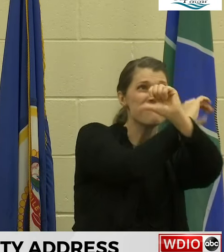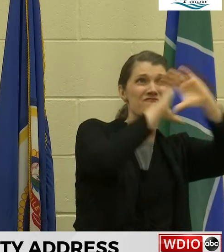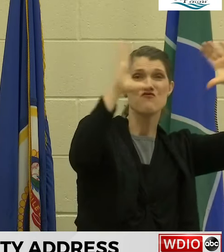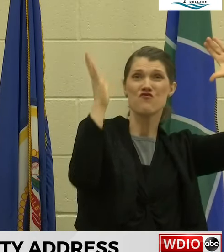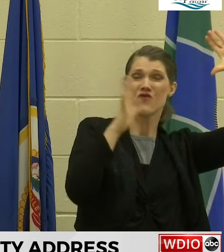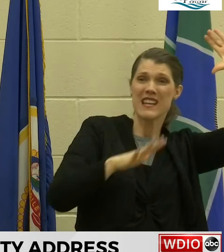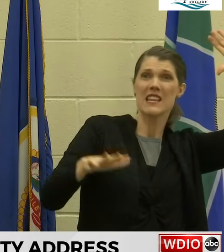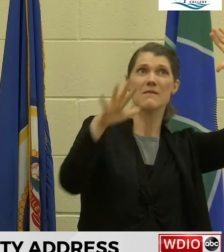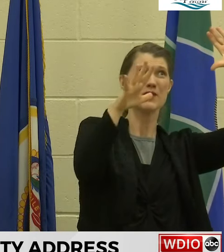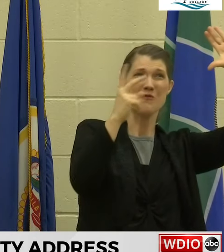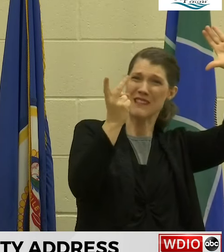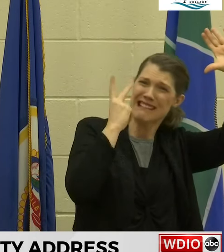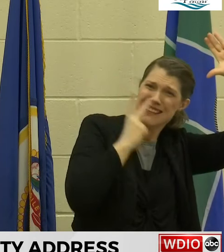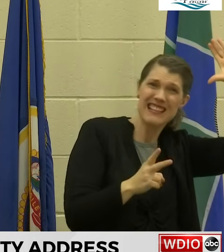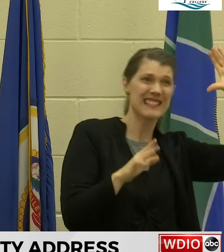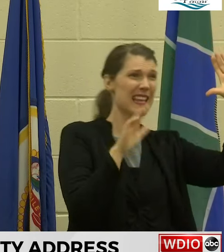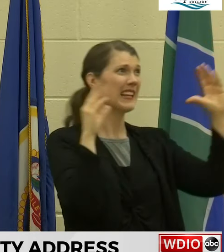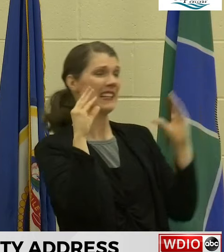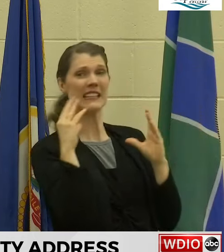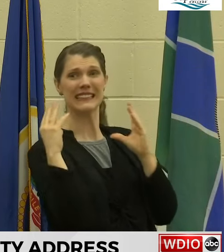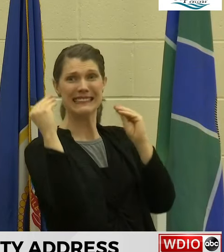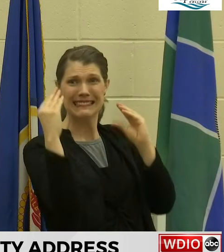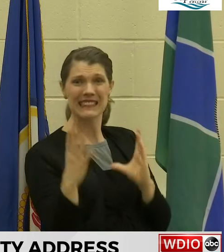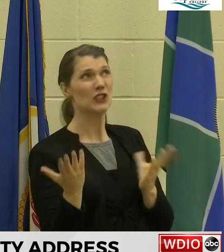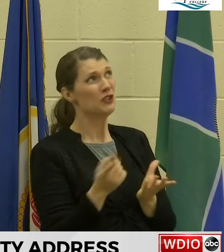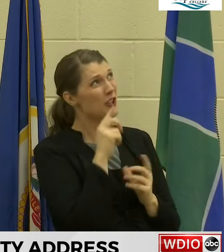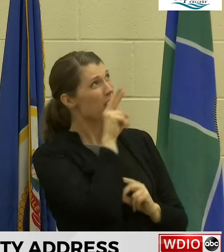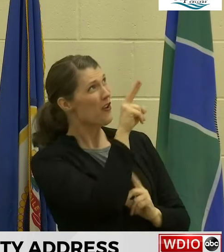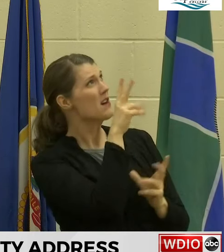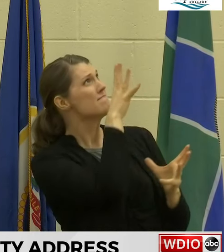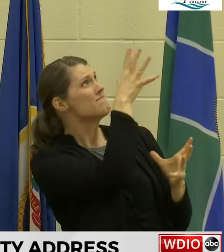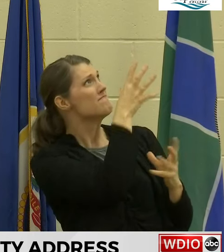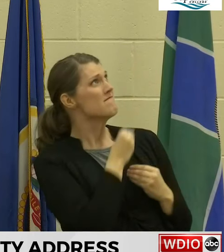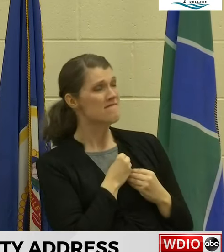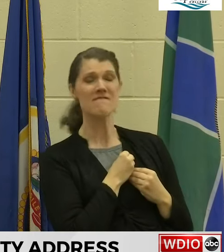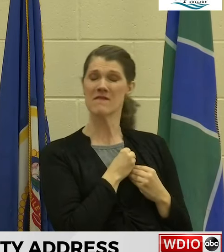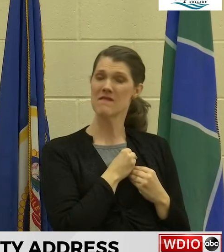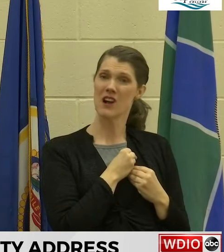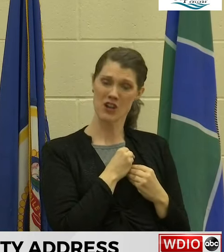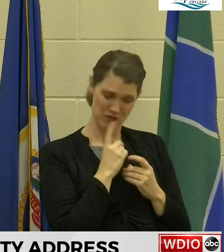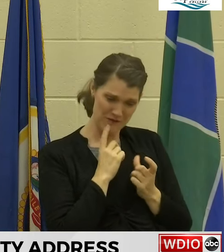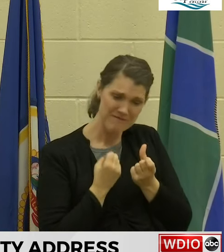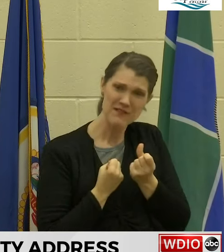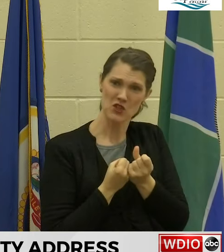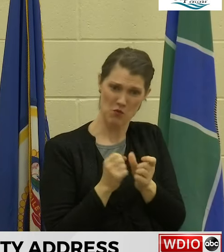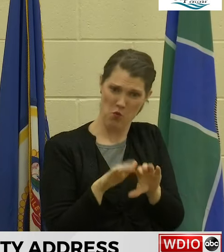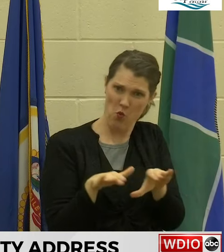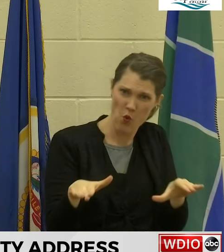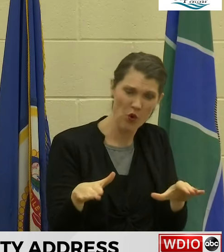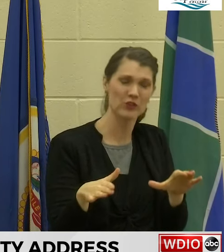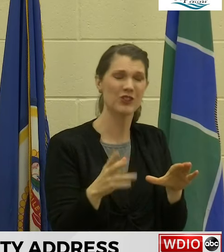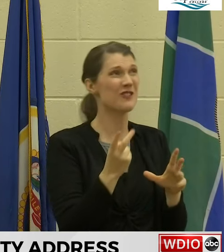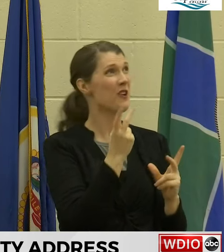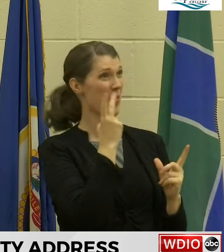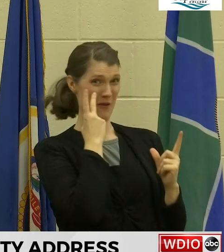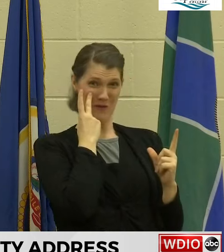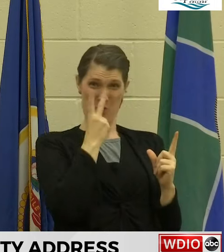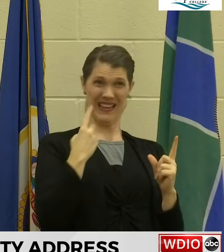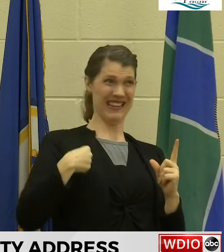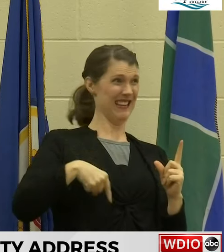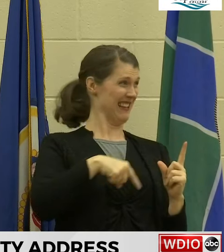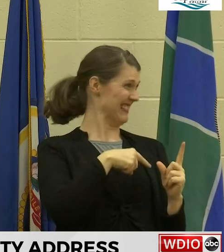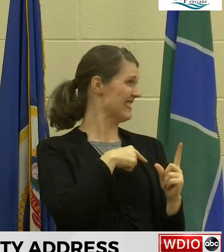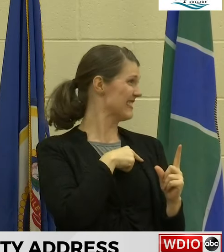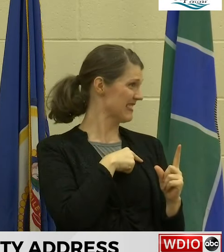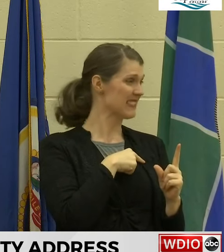throw down every single day to support our kids, community members who see the success of these kids